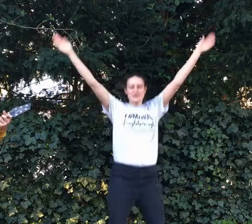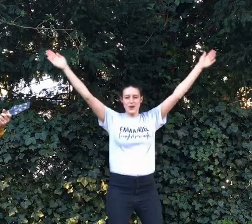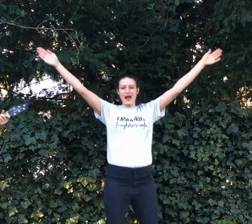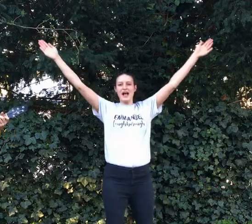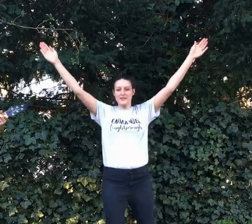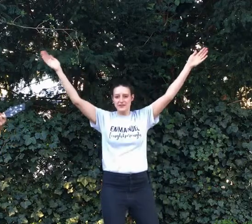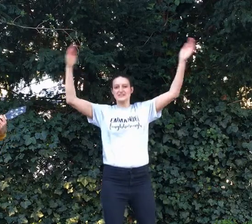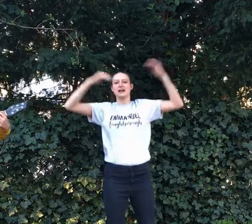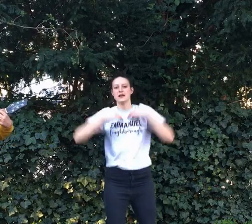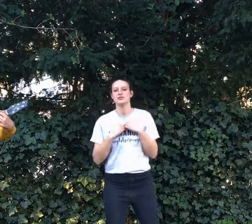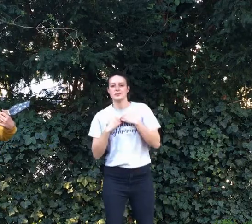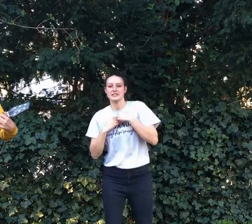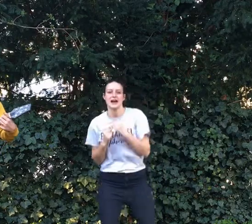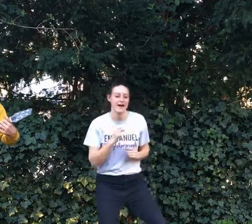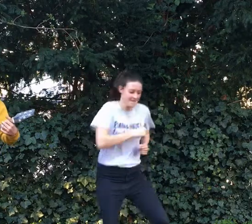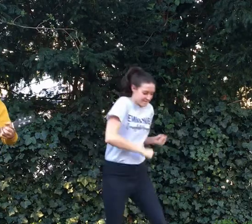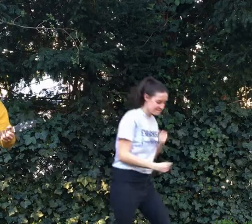is wild for me.